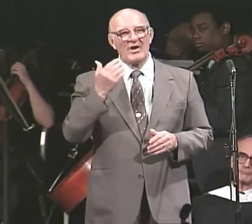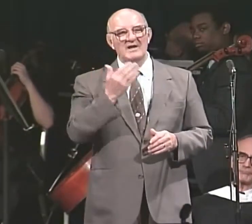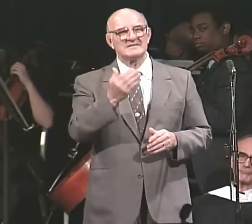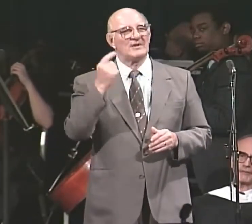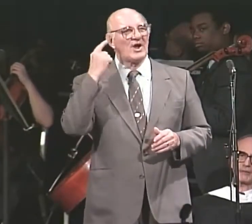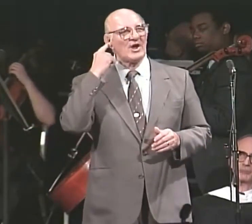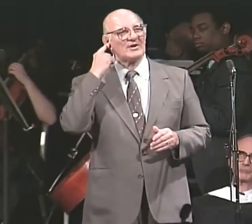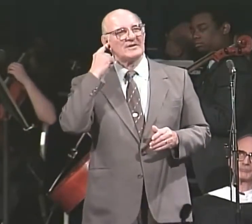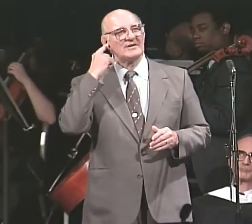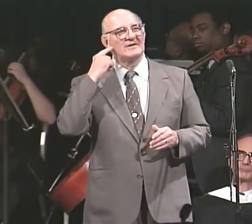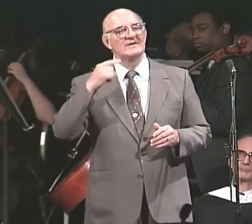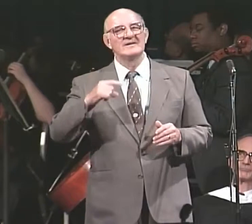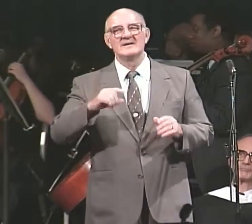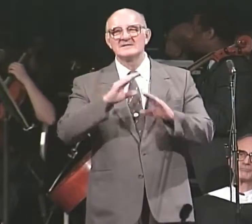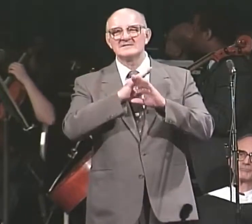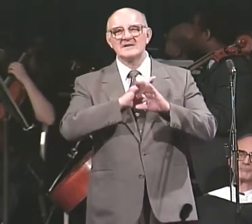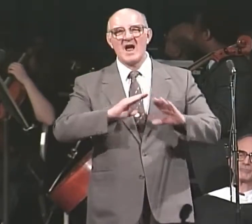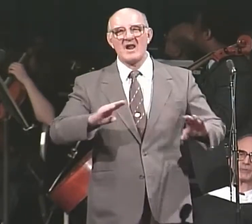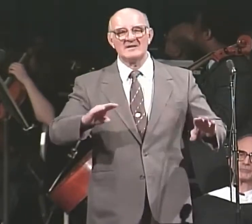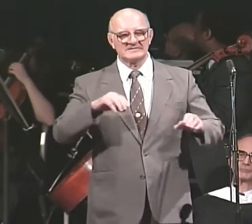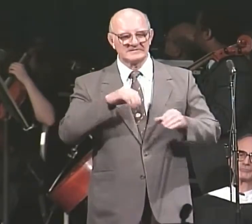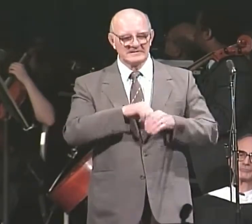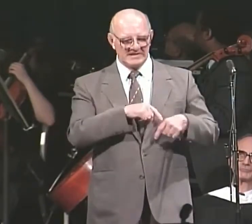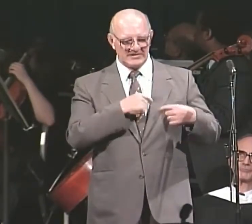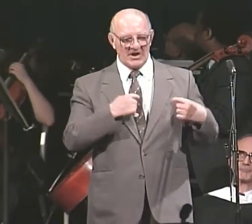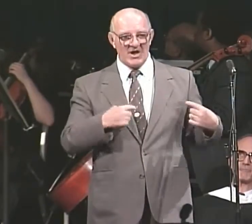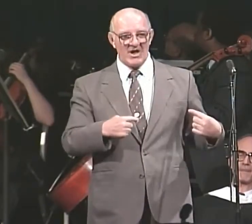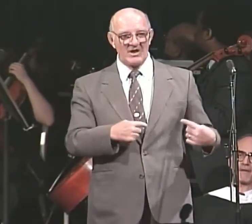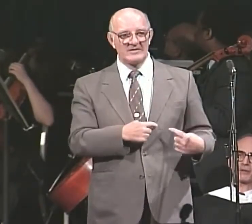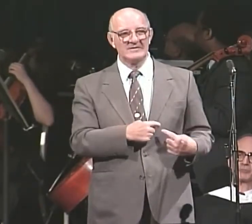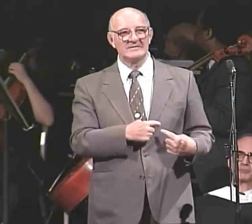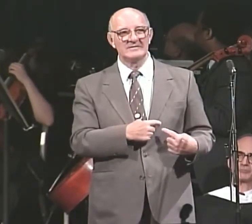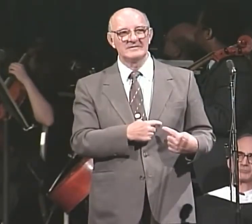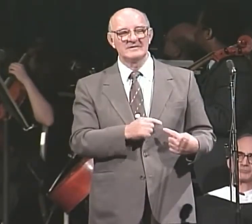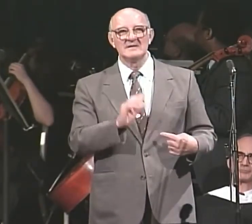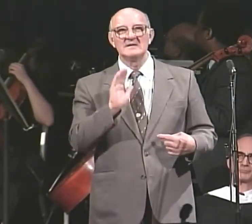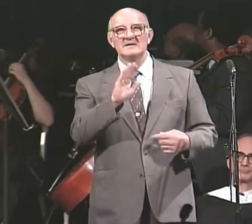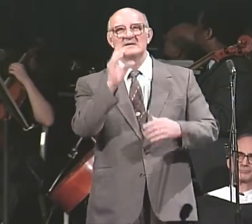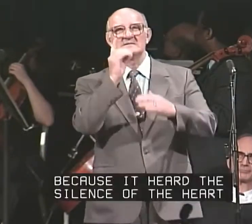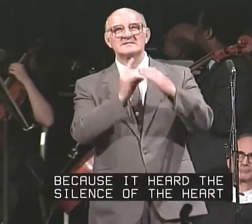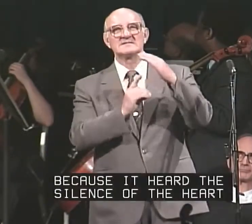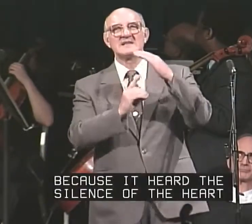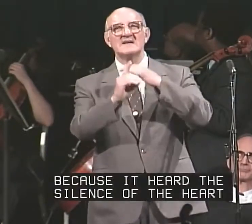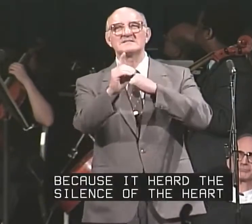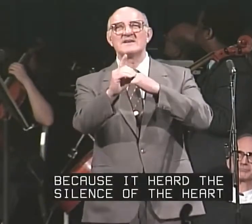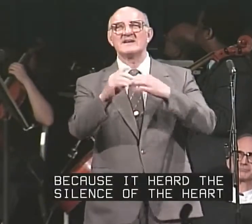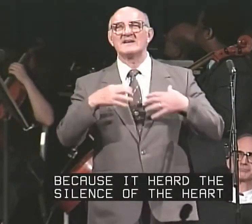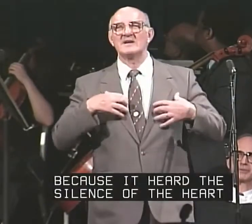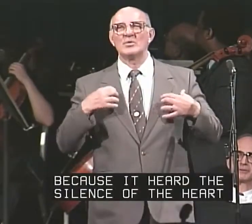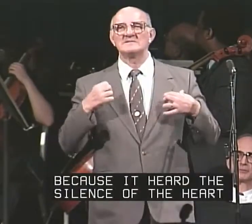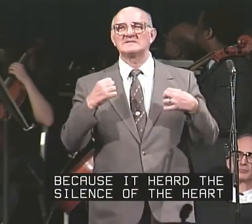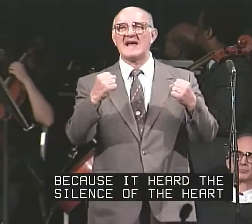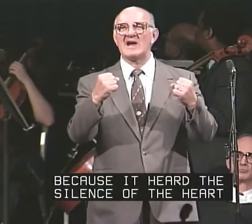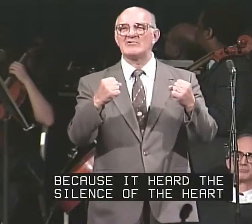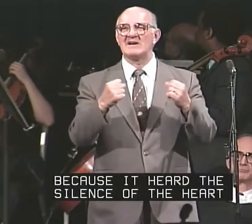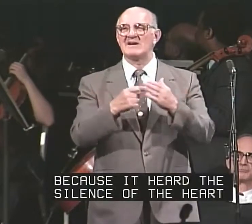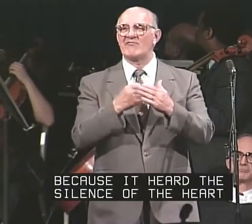because it heard the silence in the heart. Its destiny was daring from